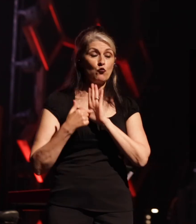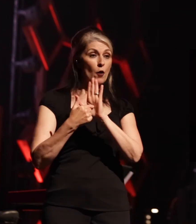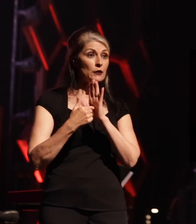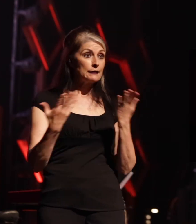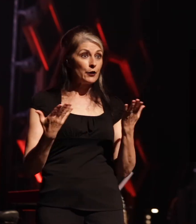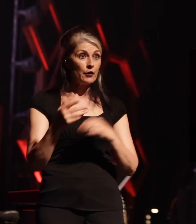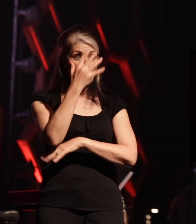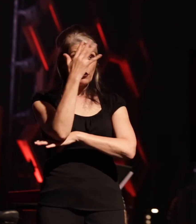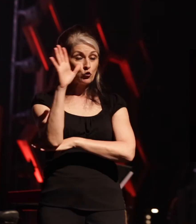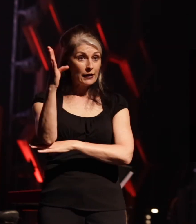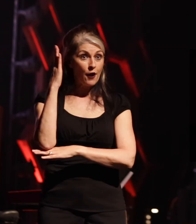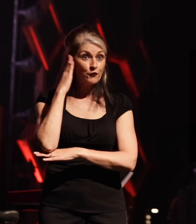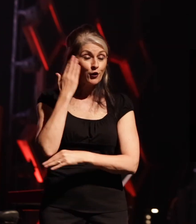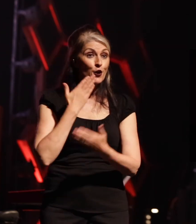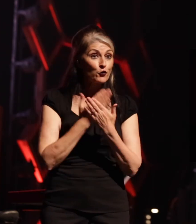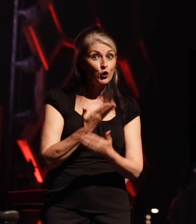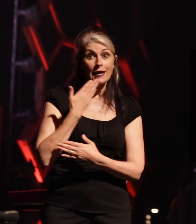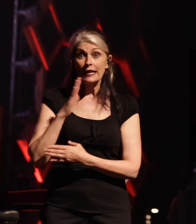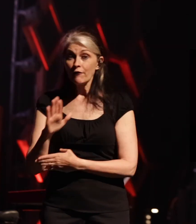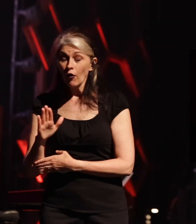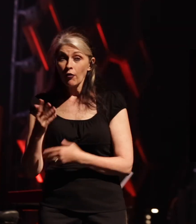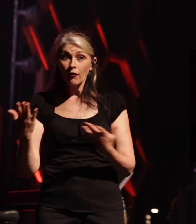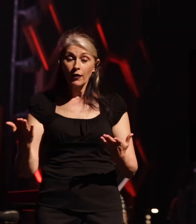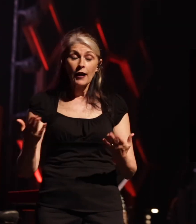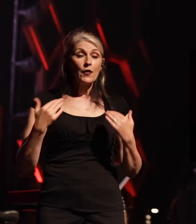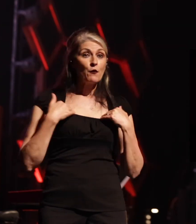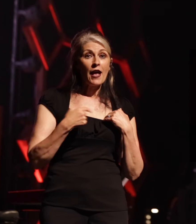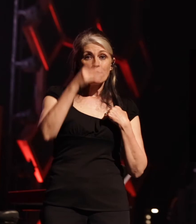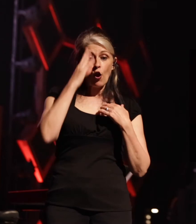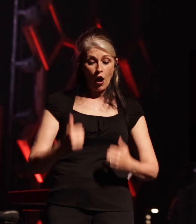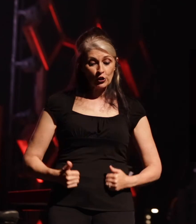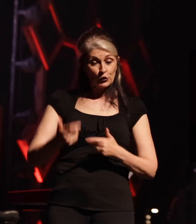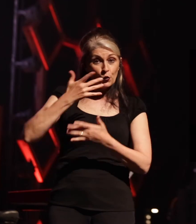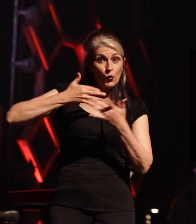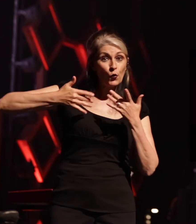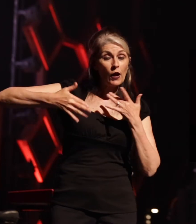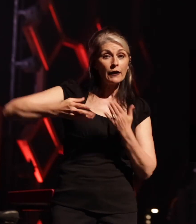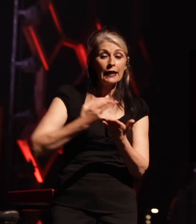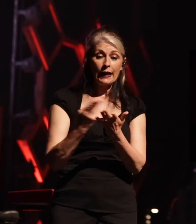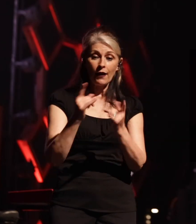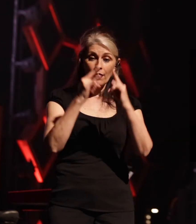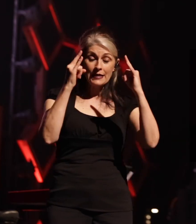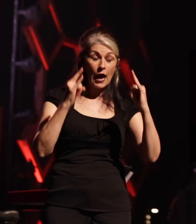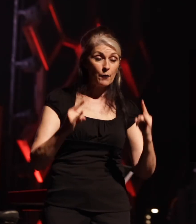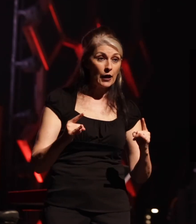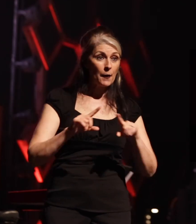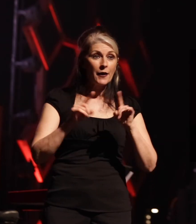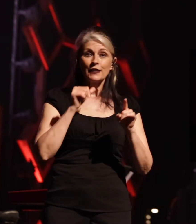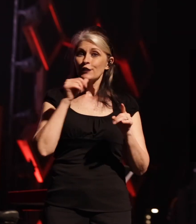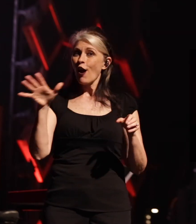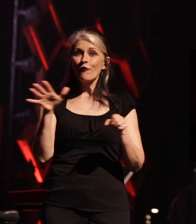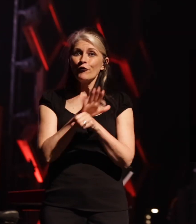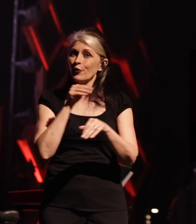evil. And then you have God dwelling in the tabernacle, but it's still not full access. It's not even the same like